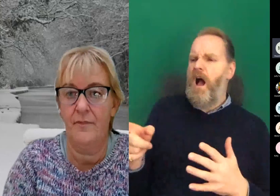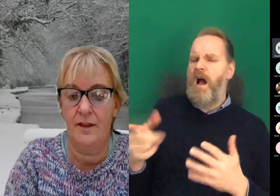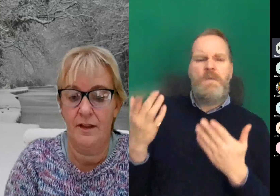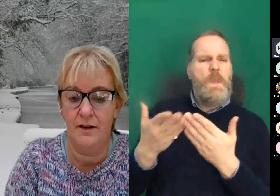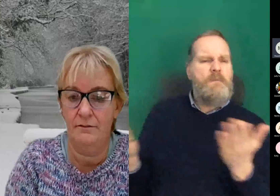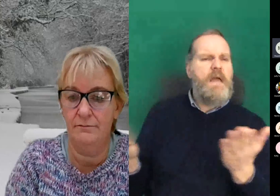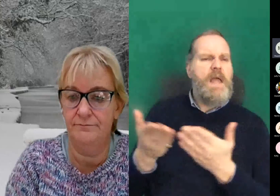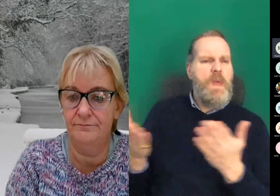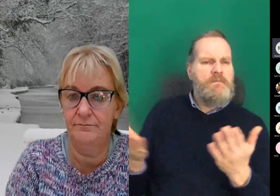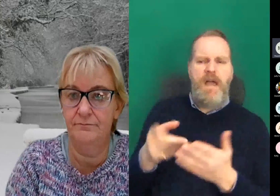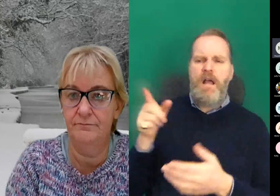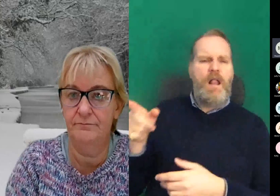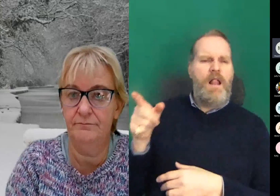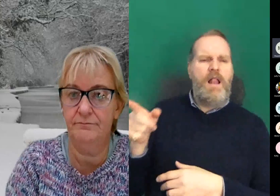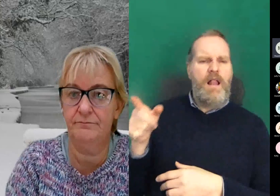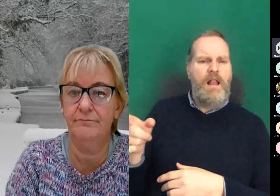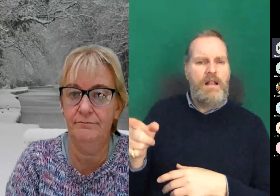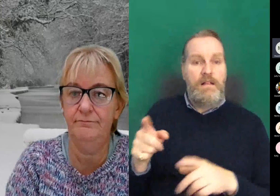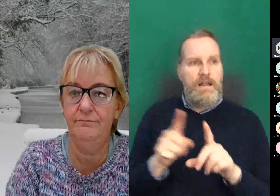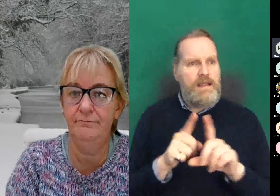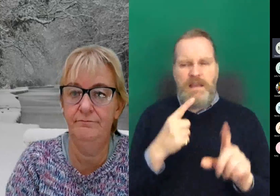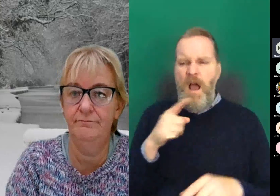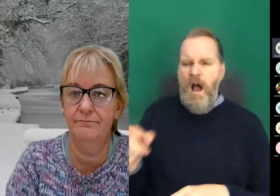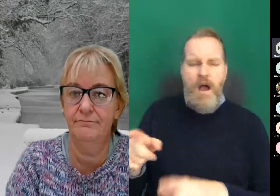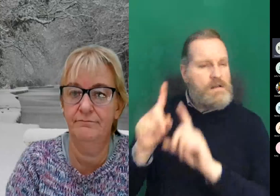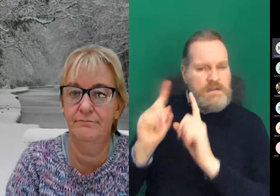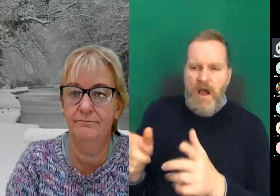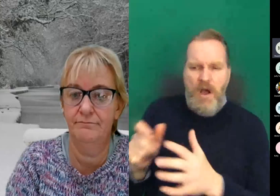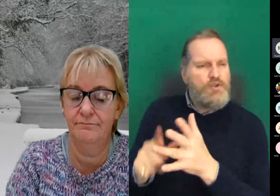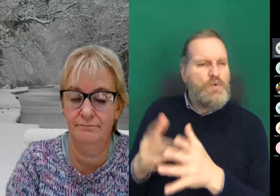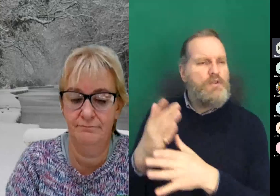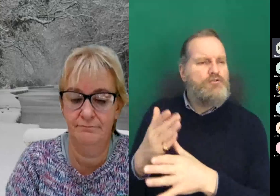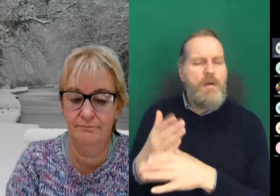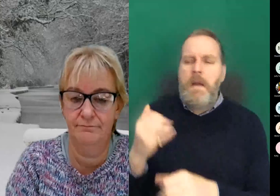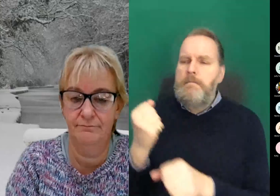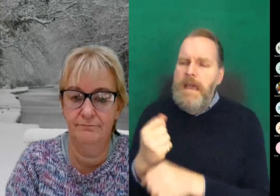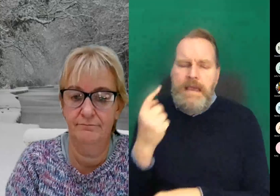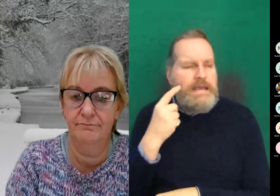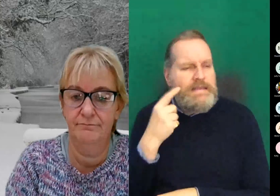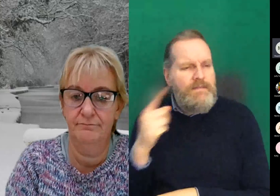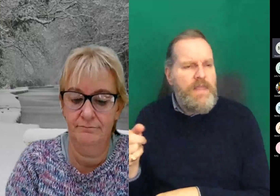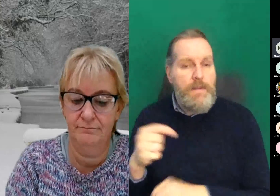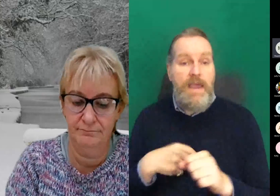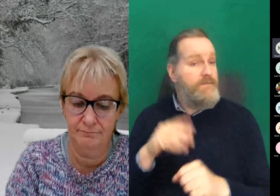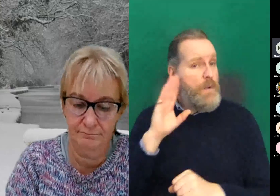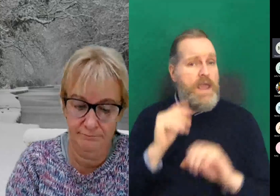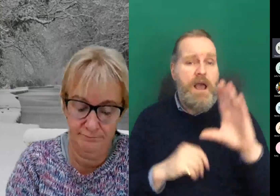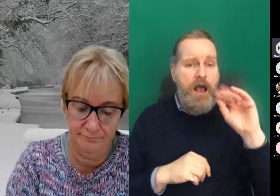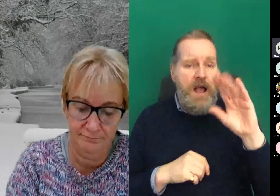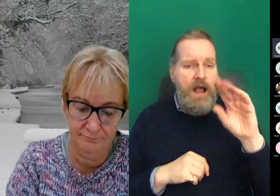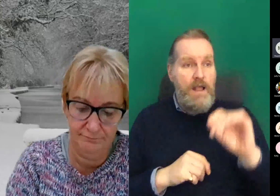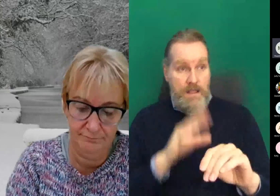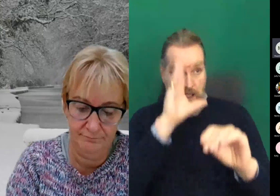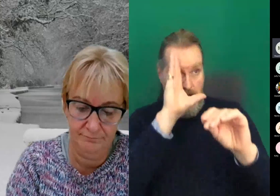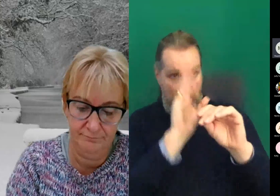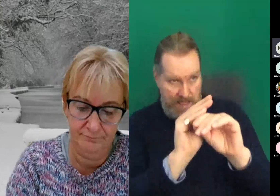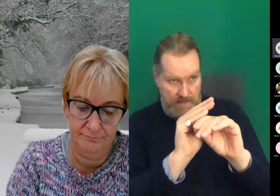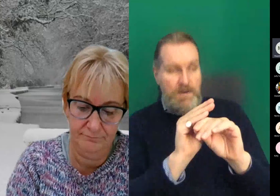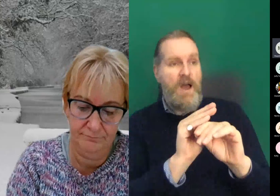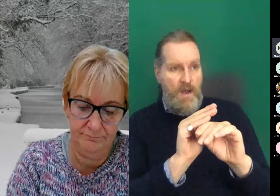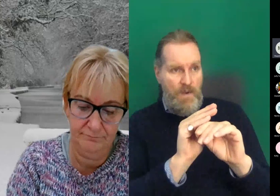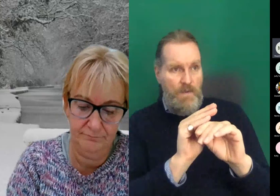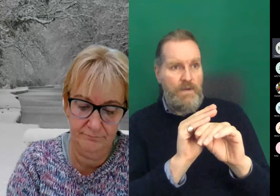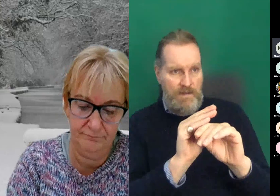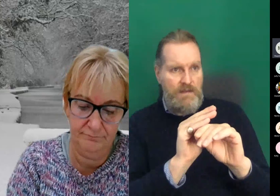traditionally this includes they can't do the job or need things to be made easier for them. Let them know that it's only there to